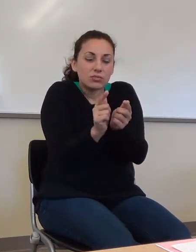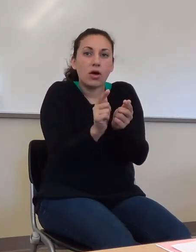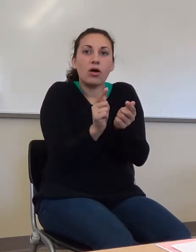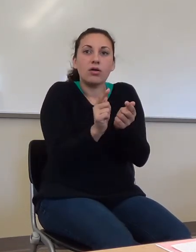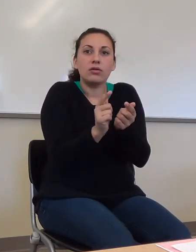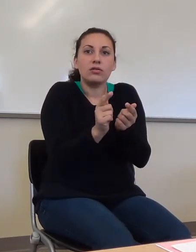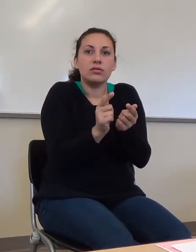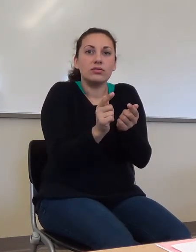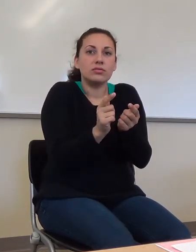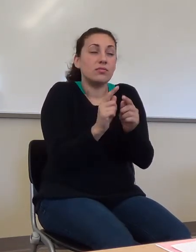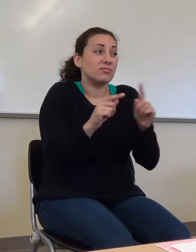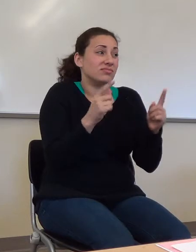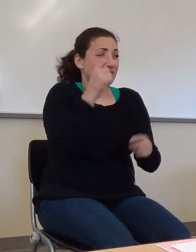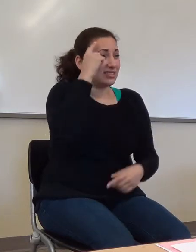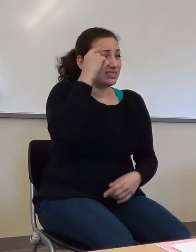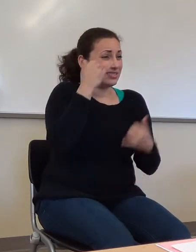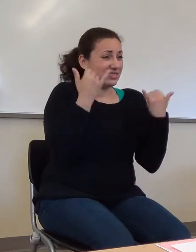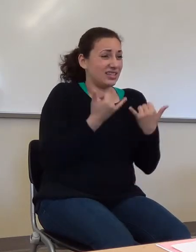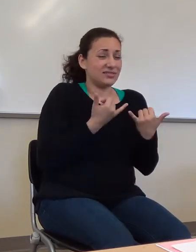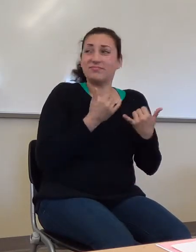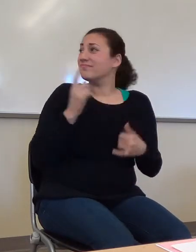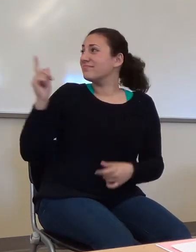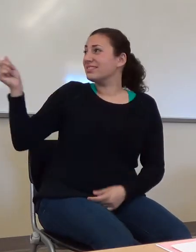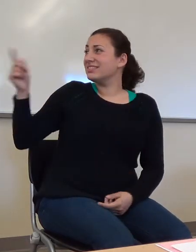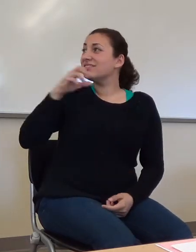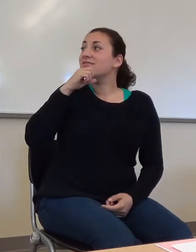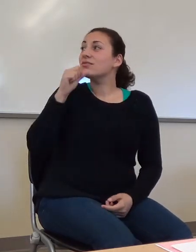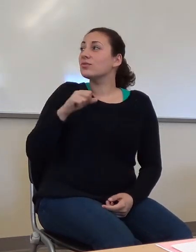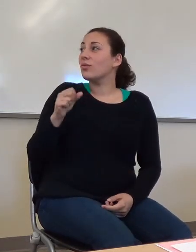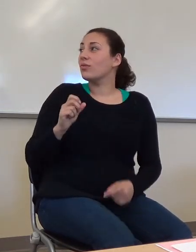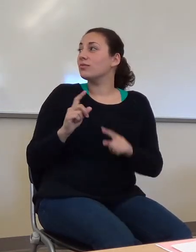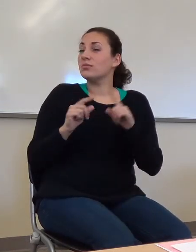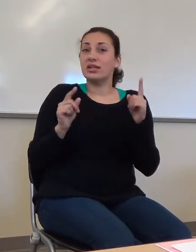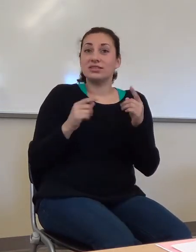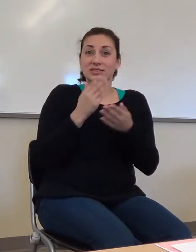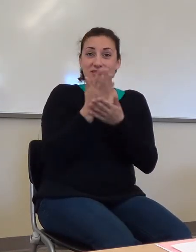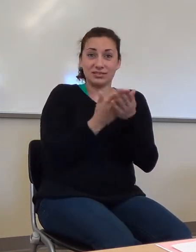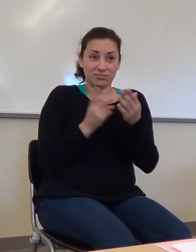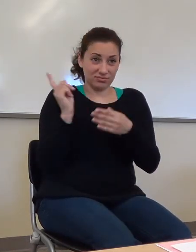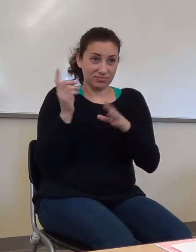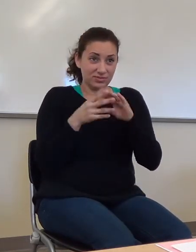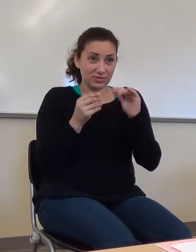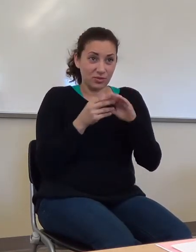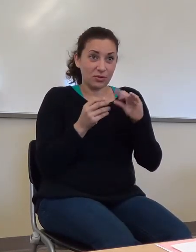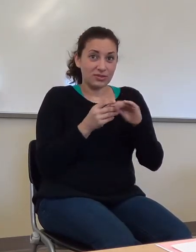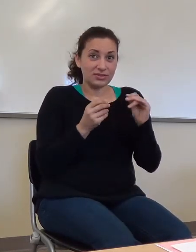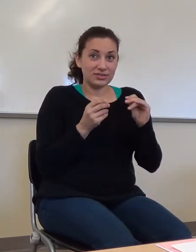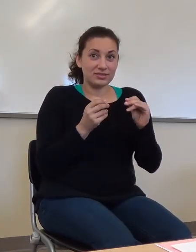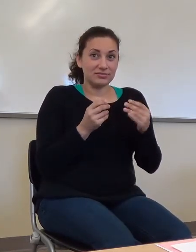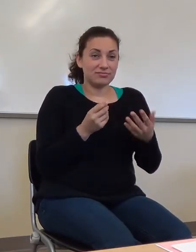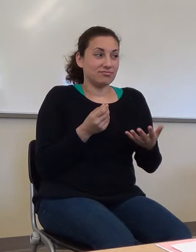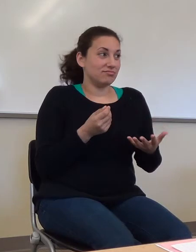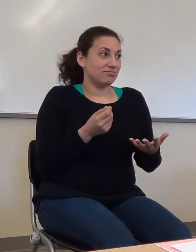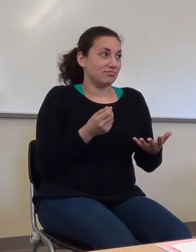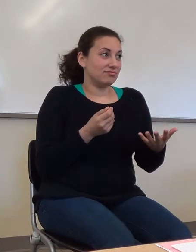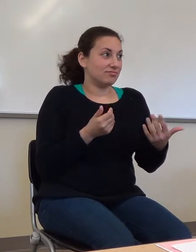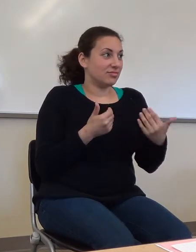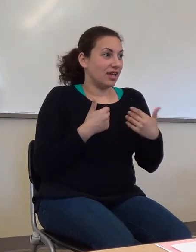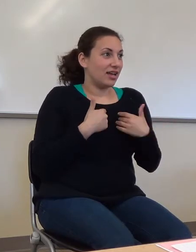But I think today, I think that was the old, you know, and that's the thing, some of these have